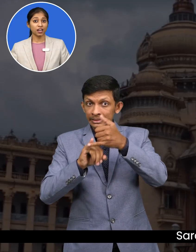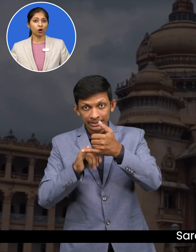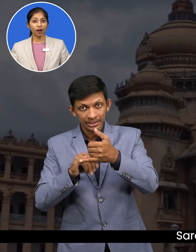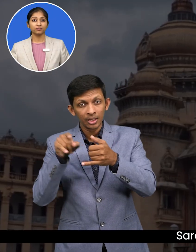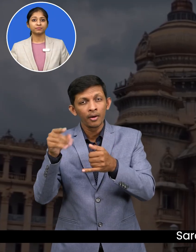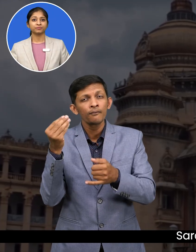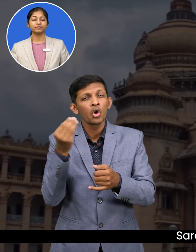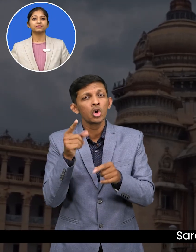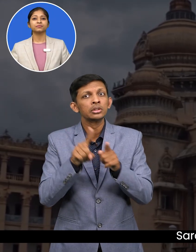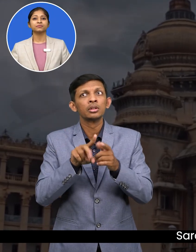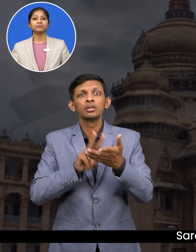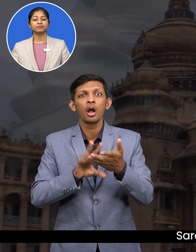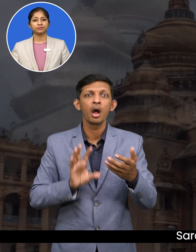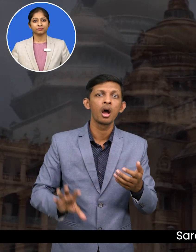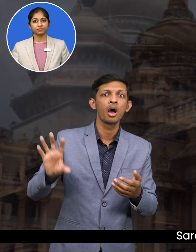Saraswati Gaura